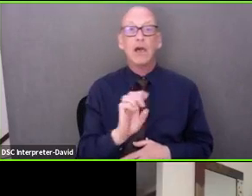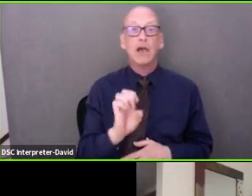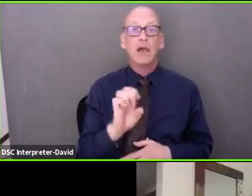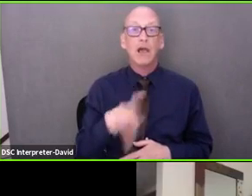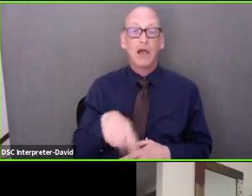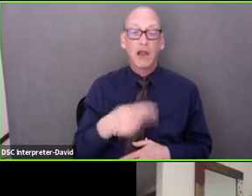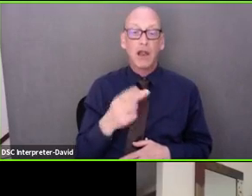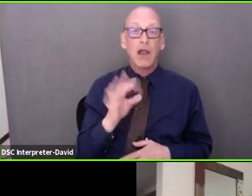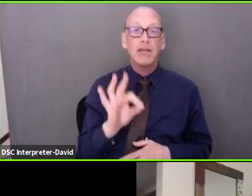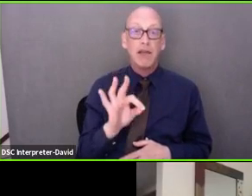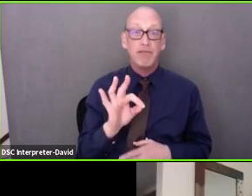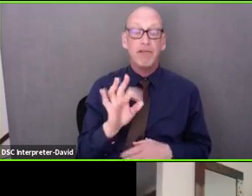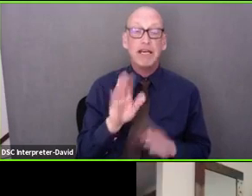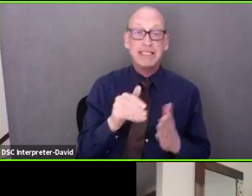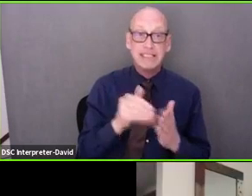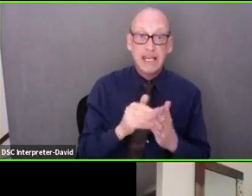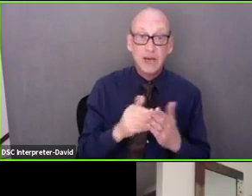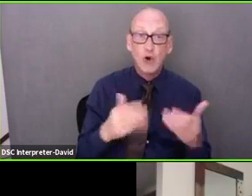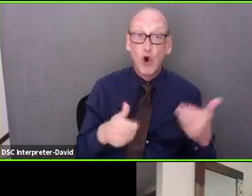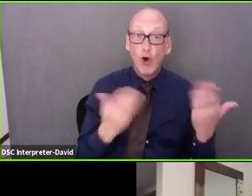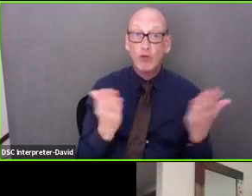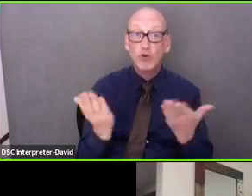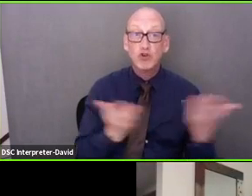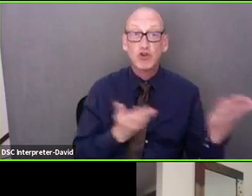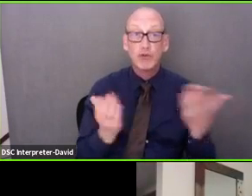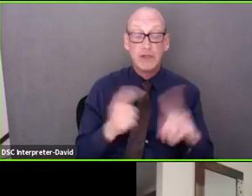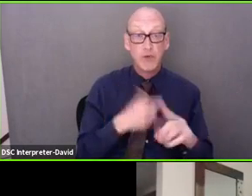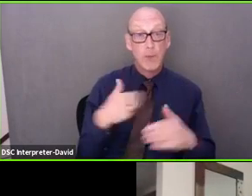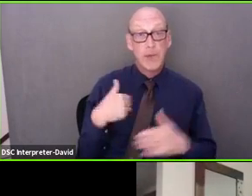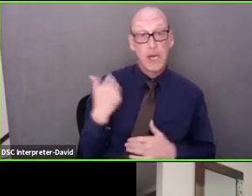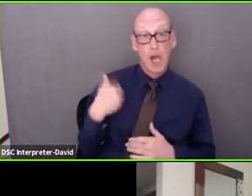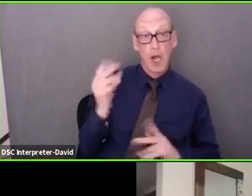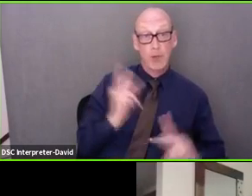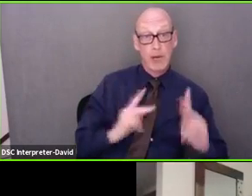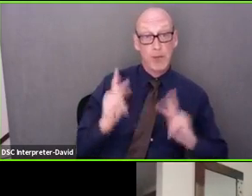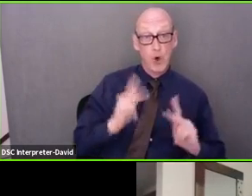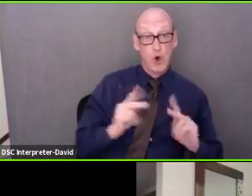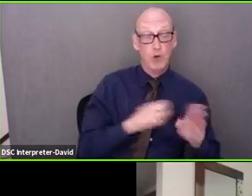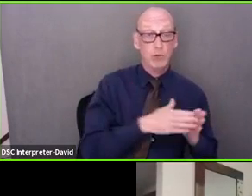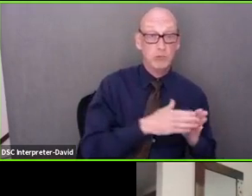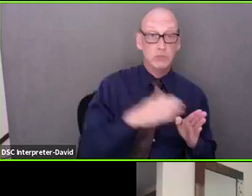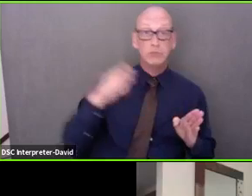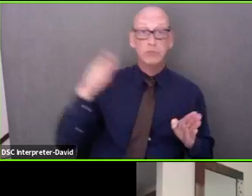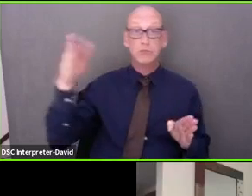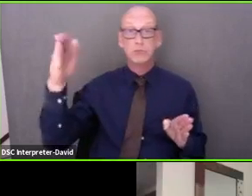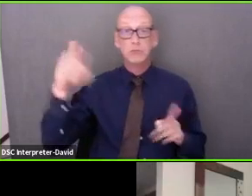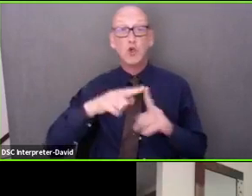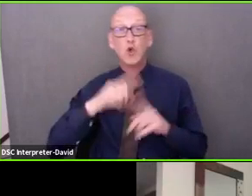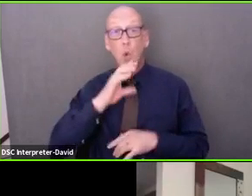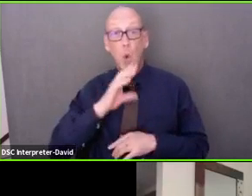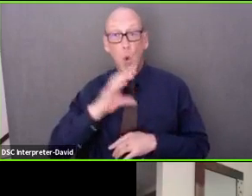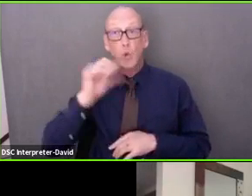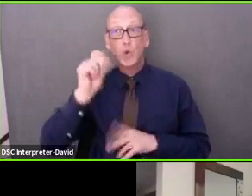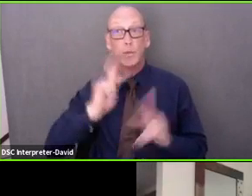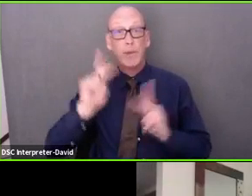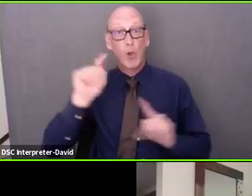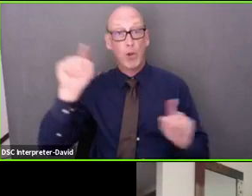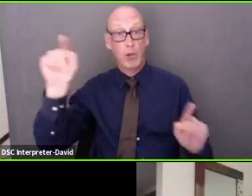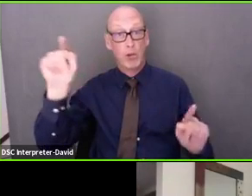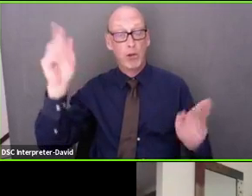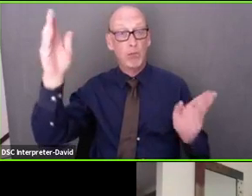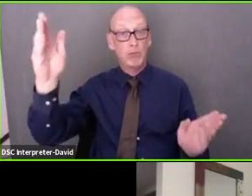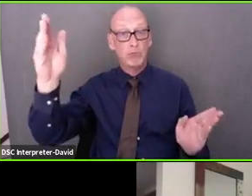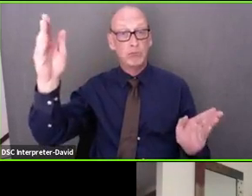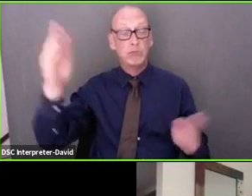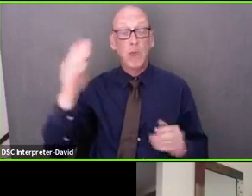offers services that range from young people to the elderly. And so we provide